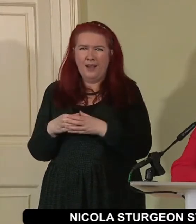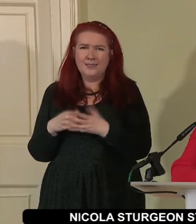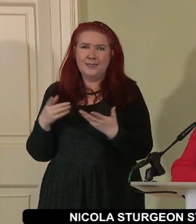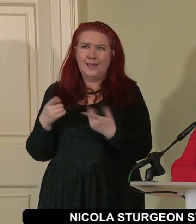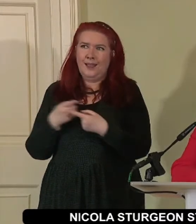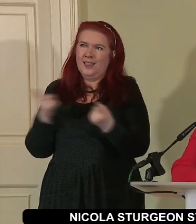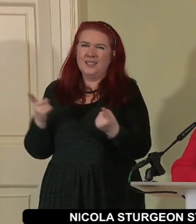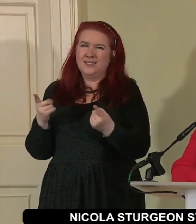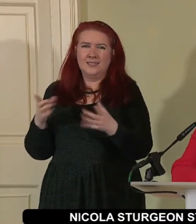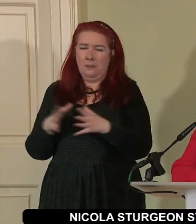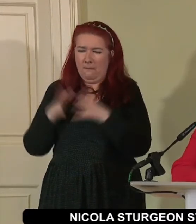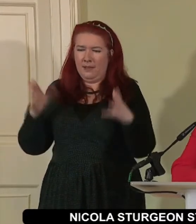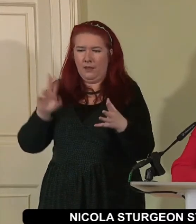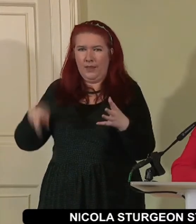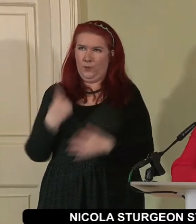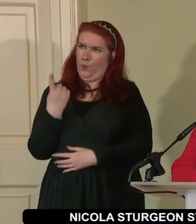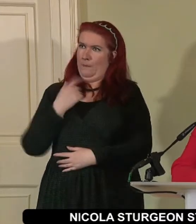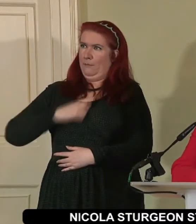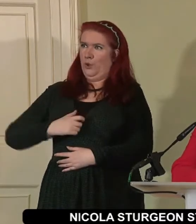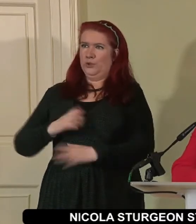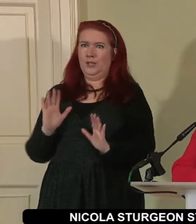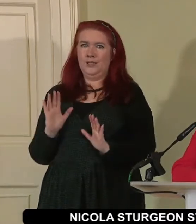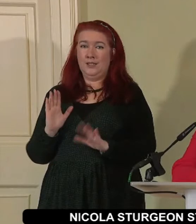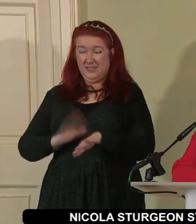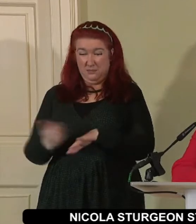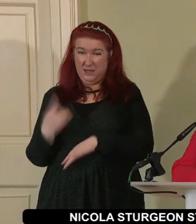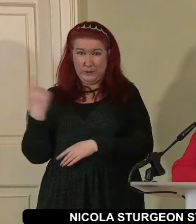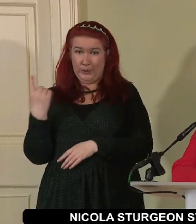than any politician, no matter who they